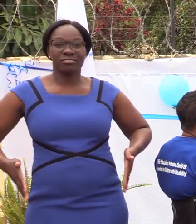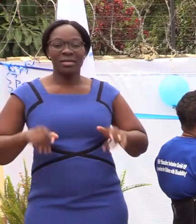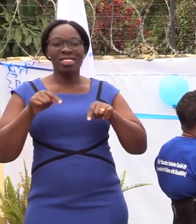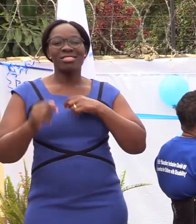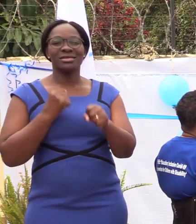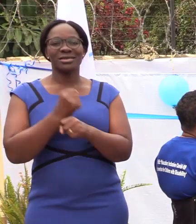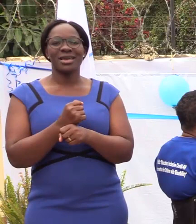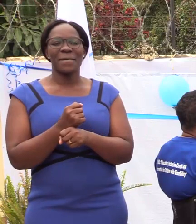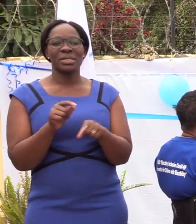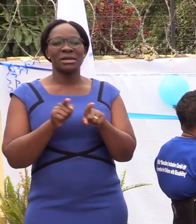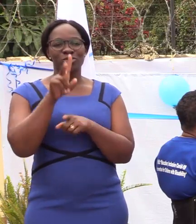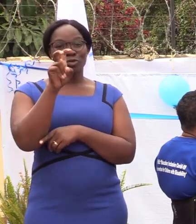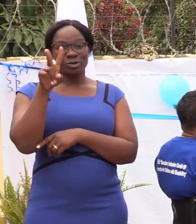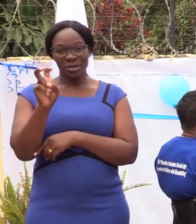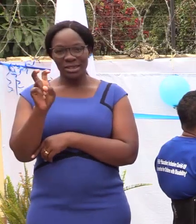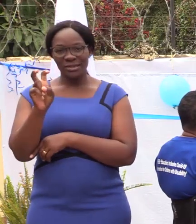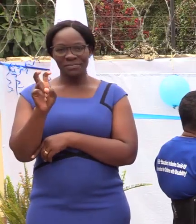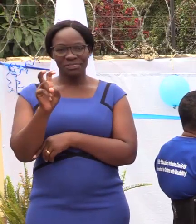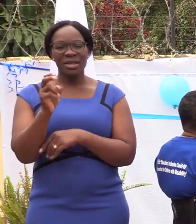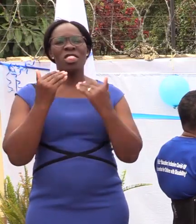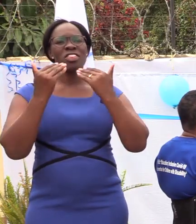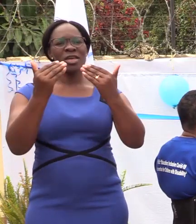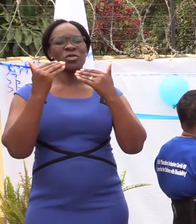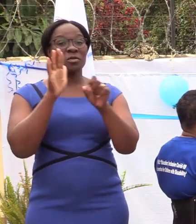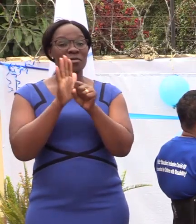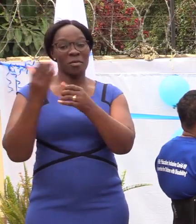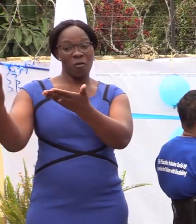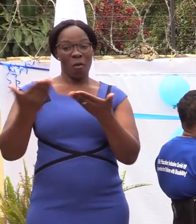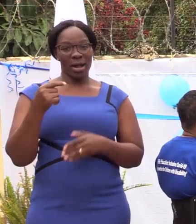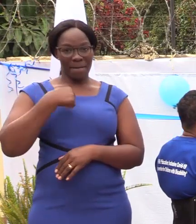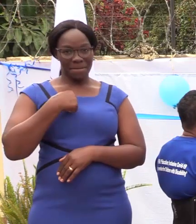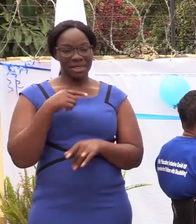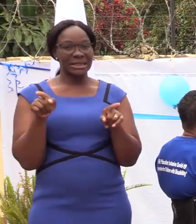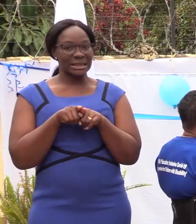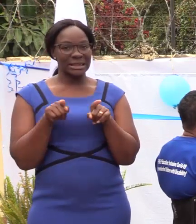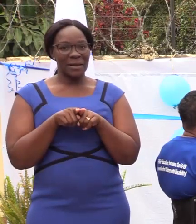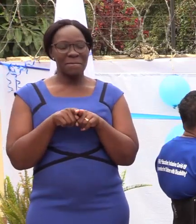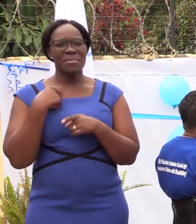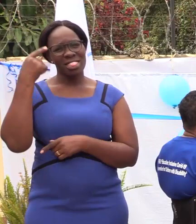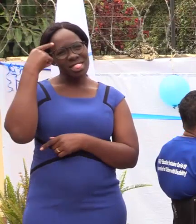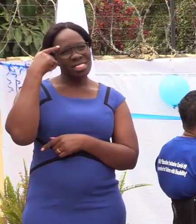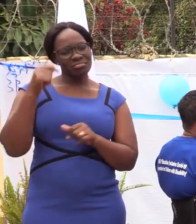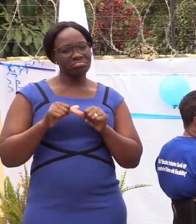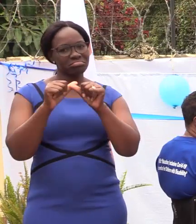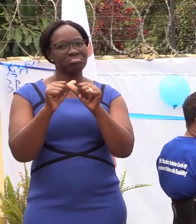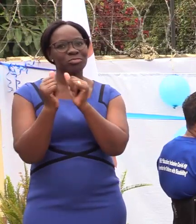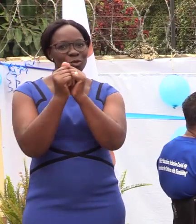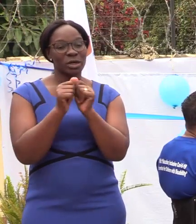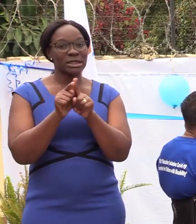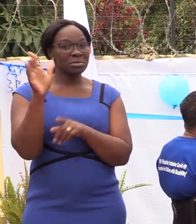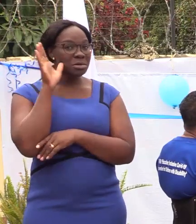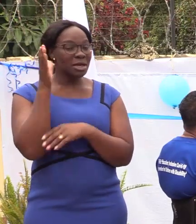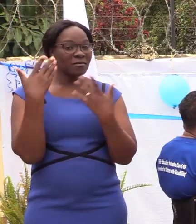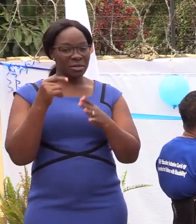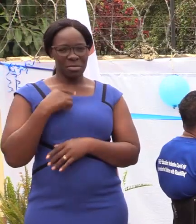year, 2020. Thank you very much for the invite, and I think we will move together. And as you have heard, he has